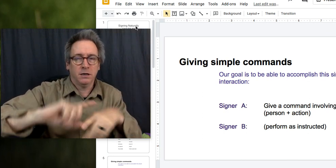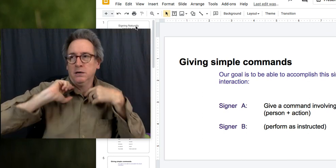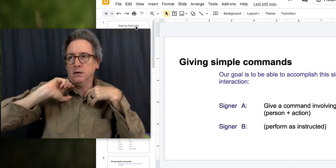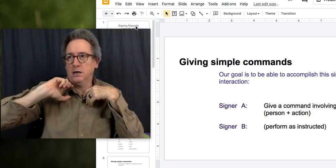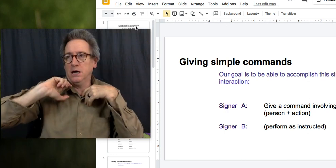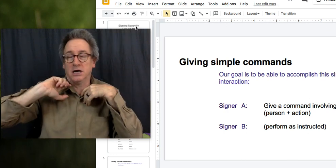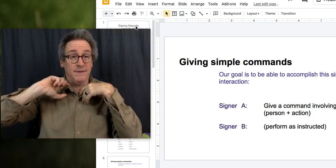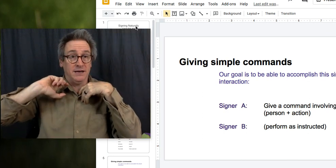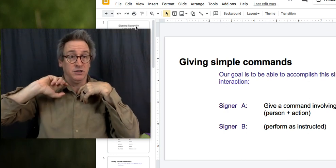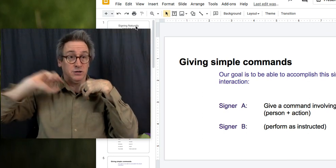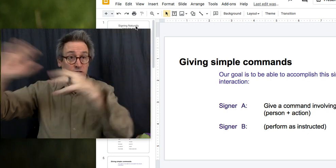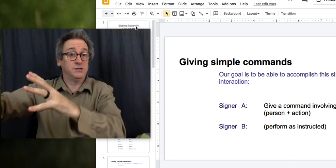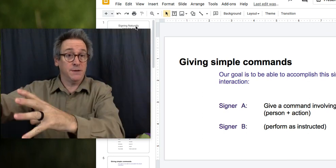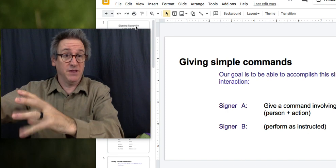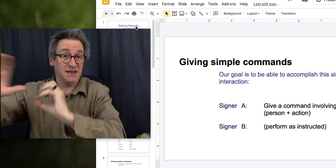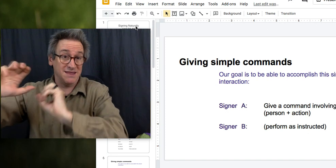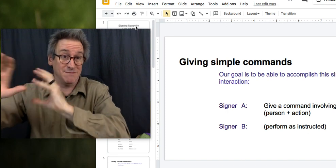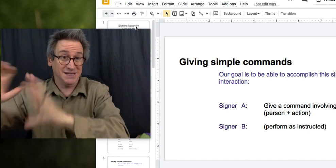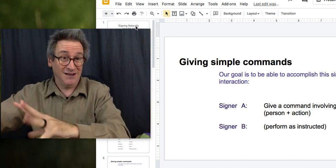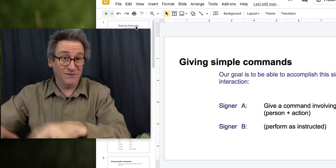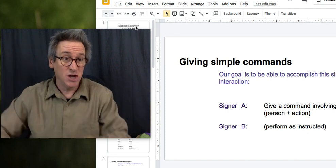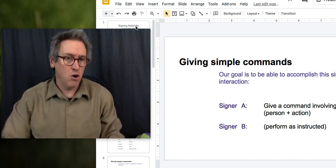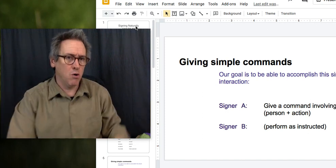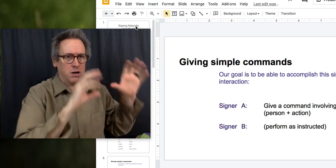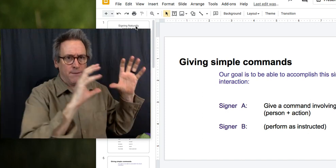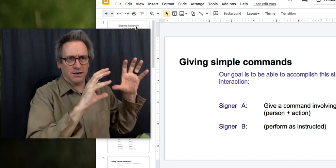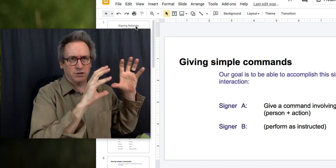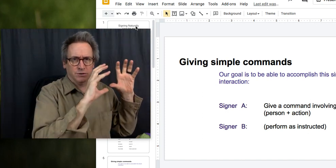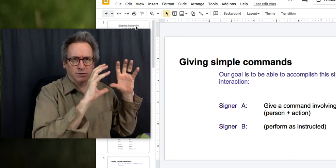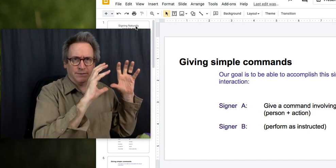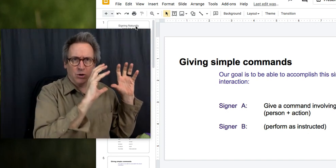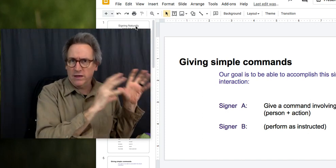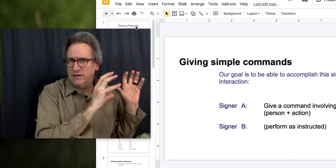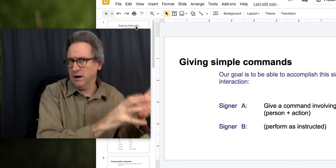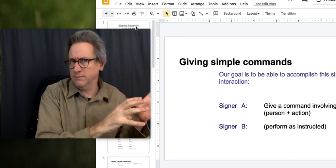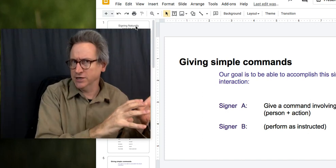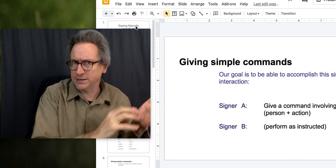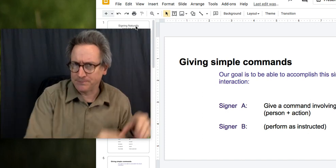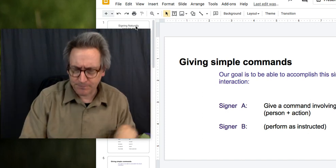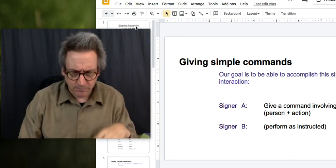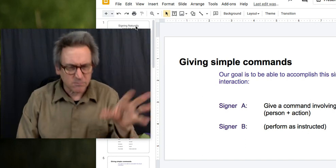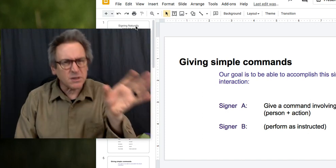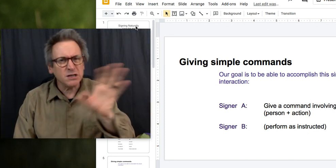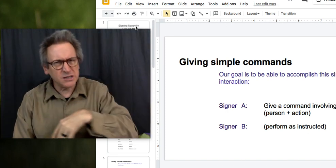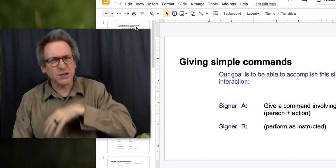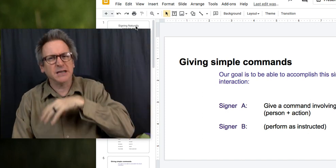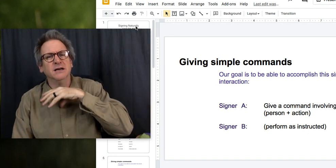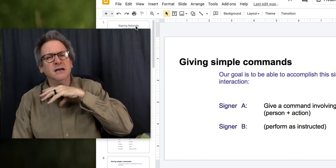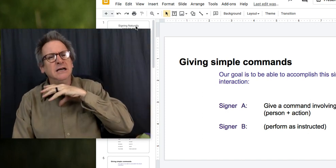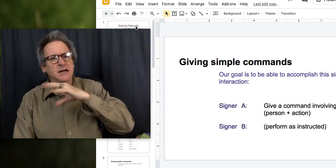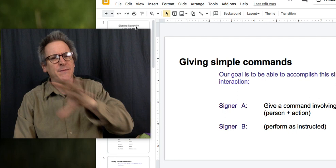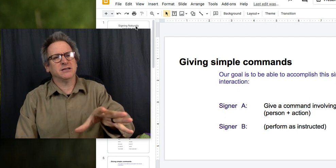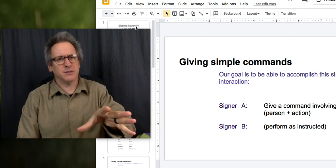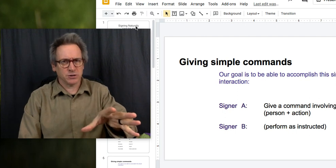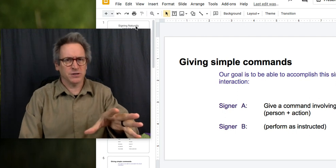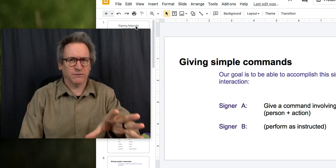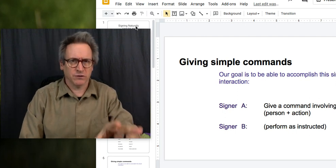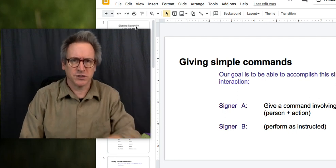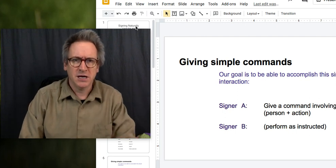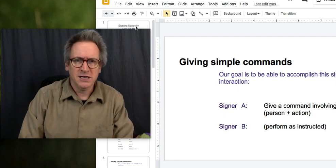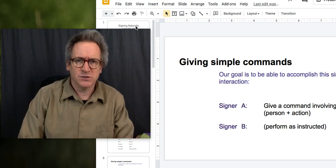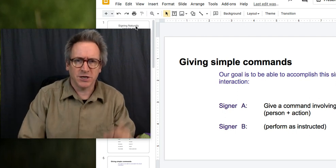someone a command to do something themselves or a command to do something with an object. Let's look at the command to the